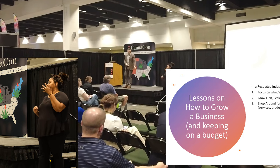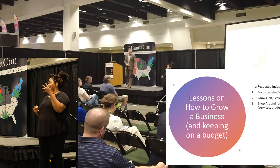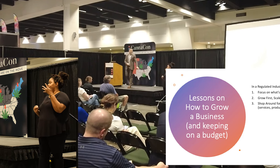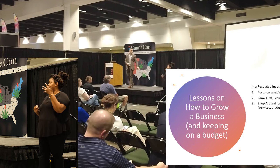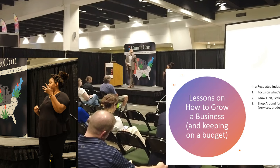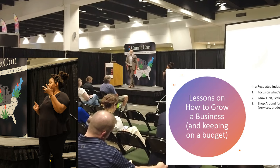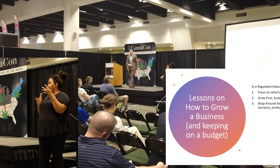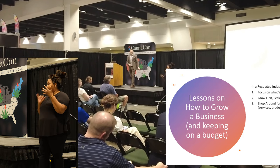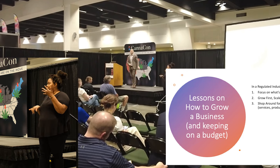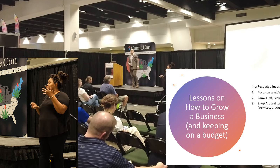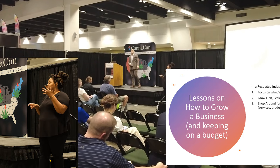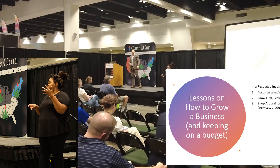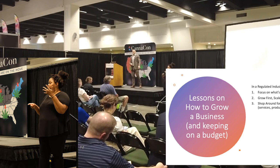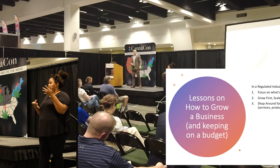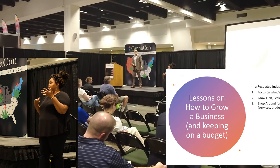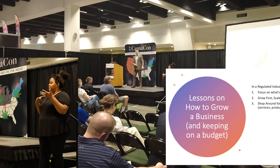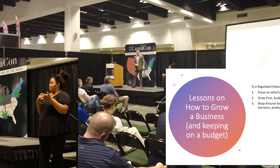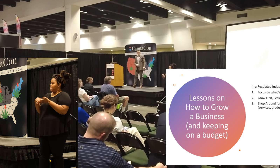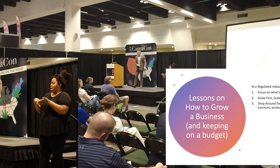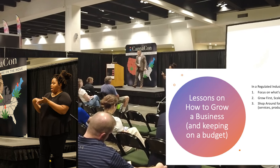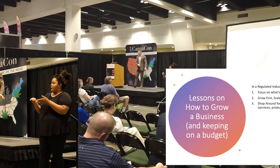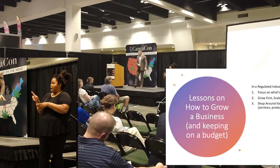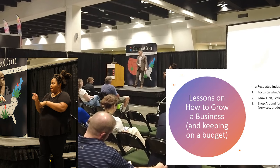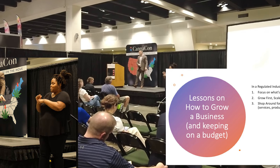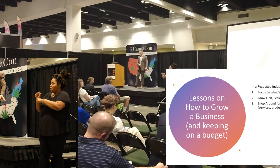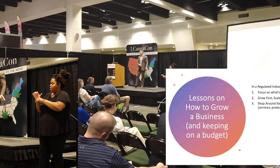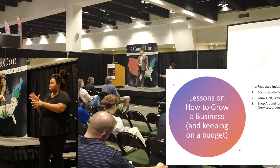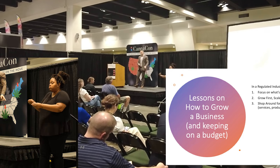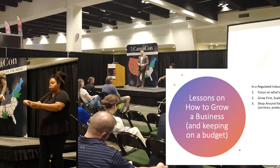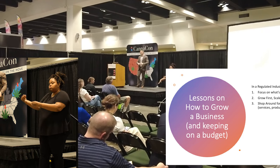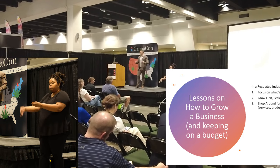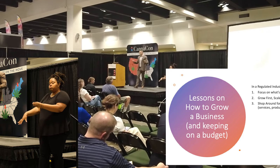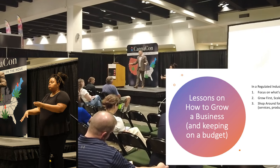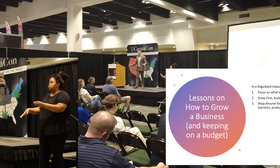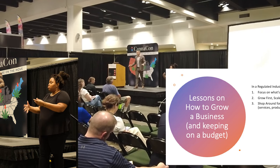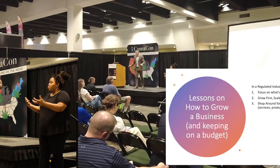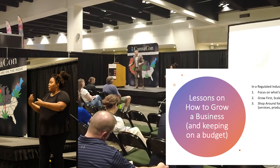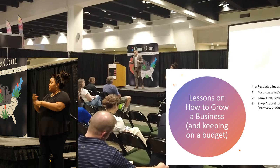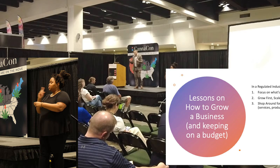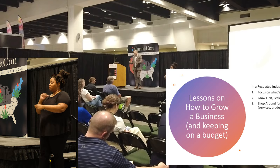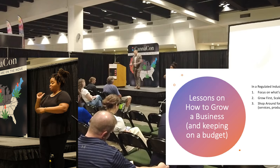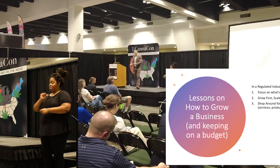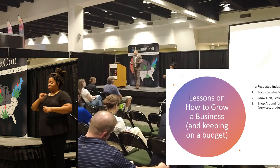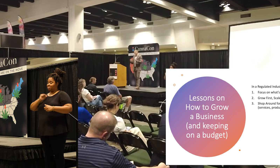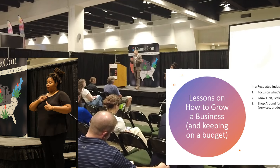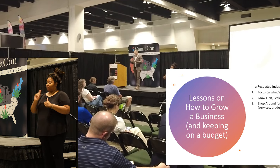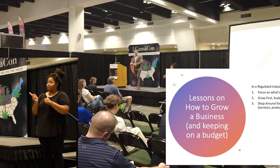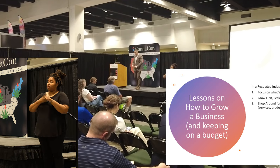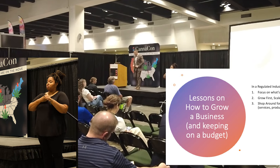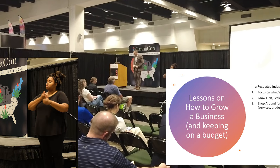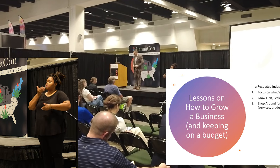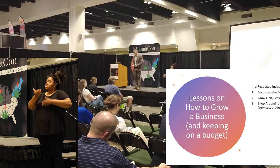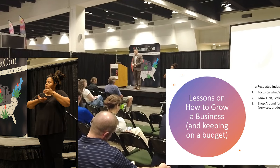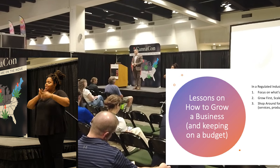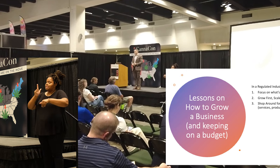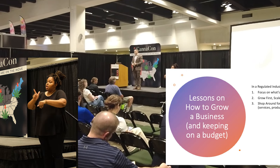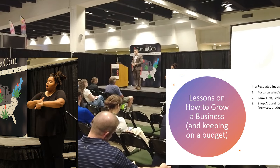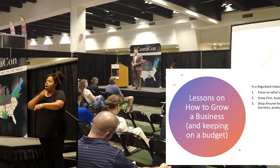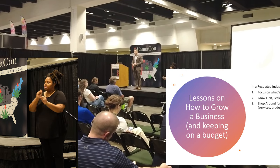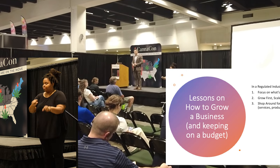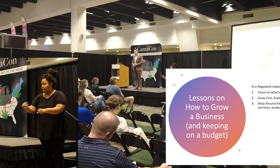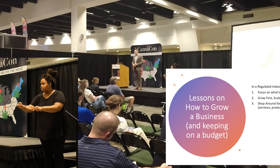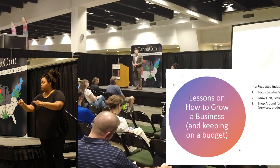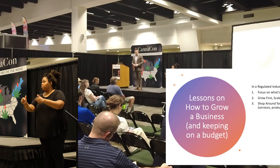It really should be. Payroll is very, very expensive. We want to do everything ourselves for as long as humanly